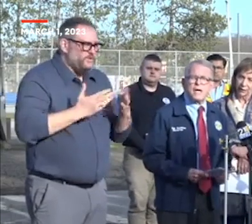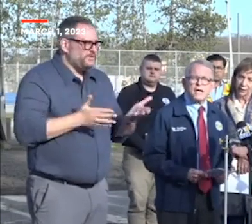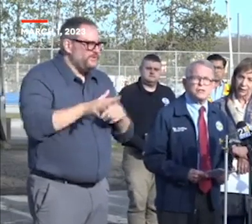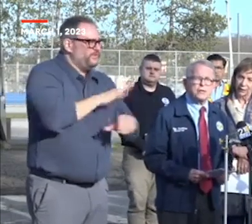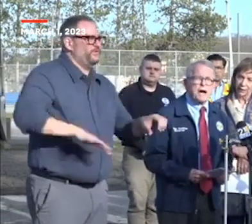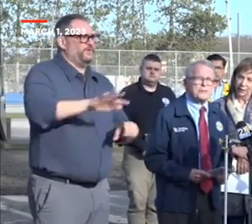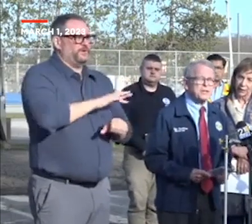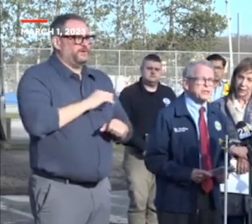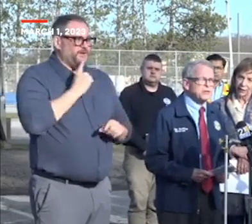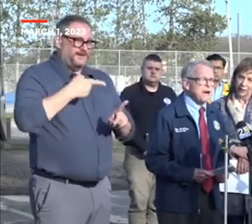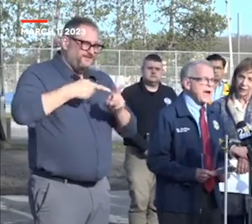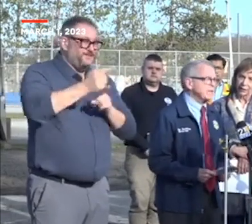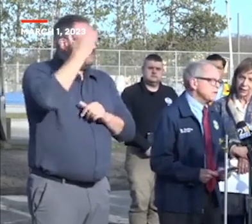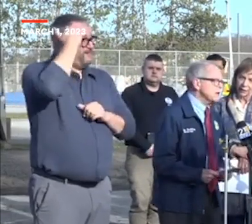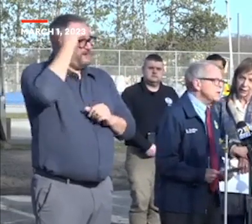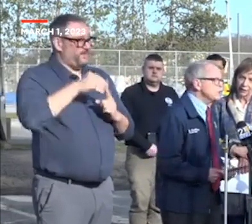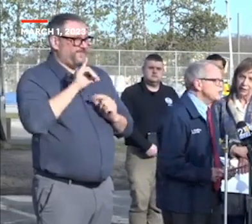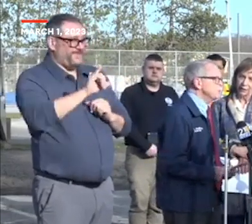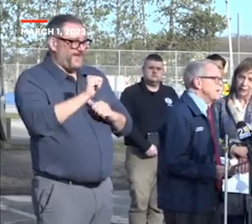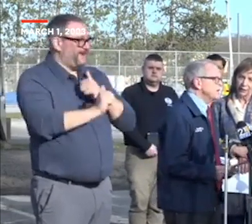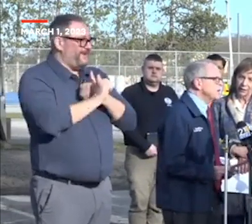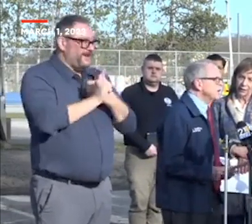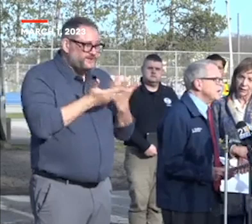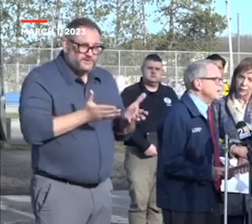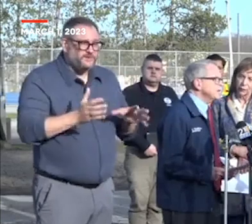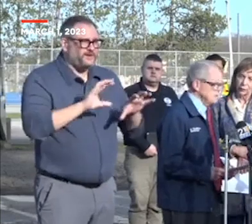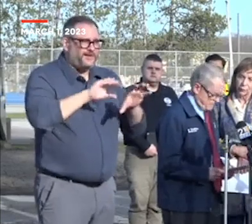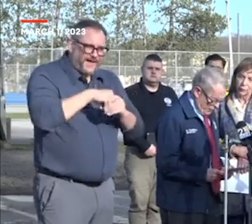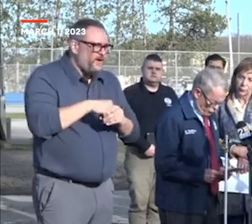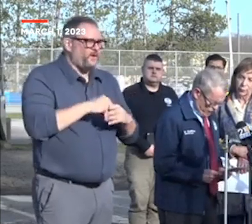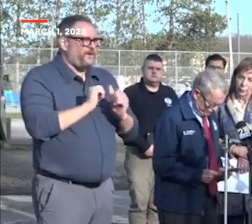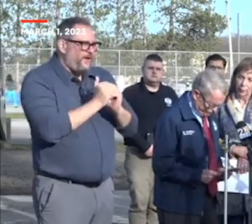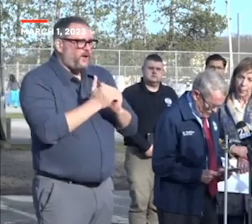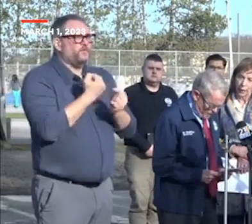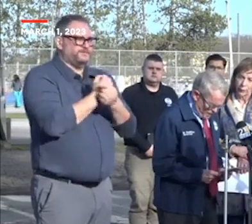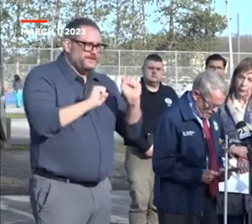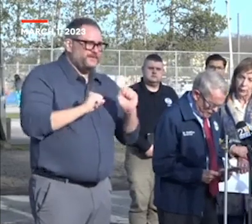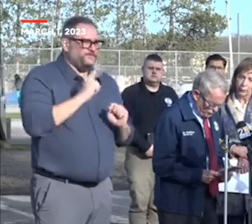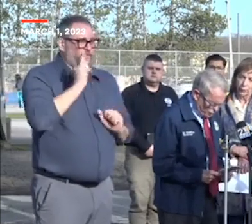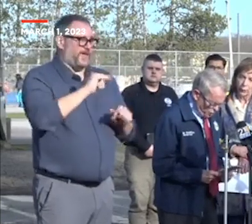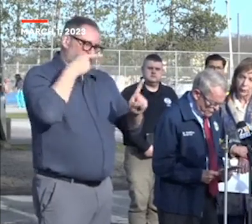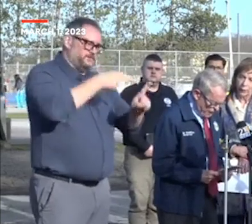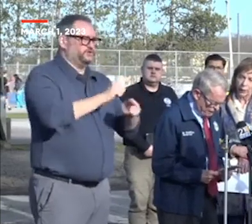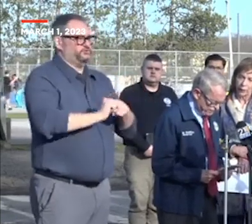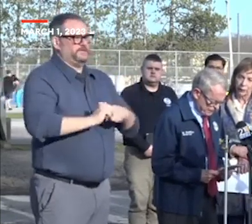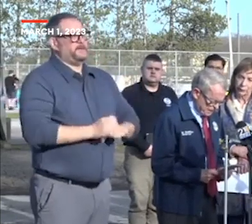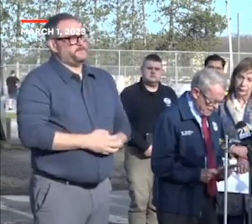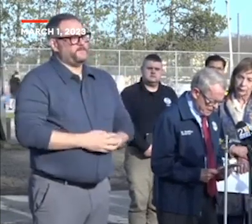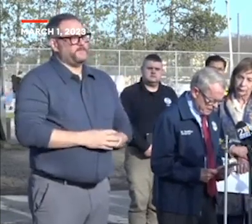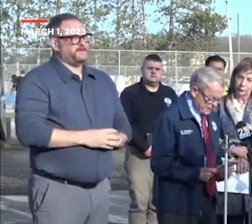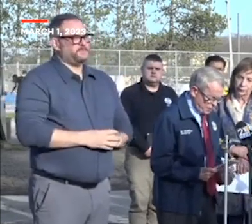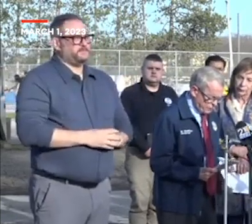unique knowledge about this to actively participate in that training. As a result of that,